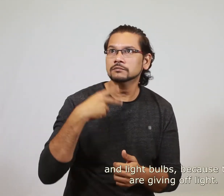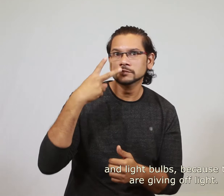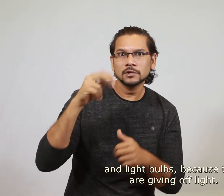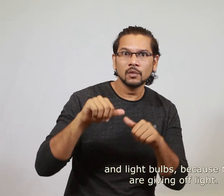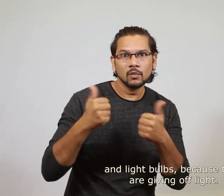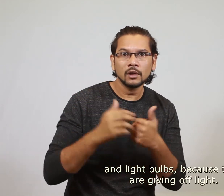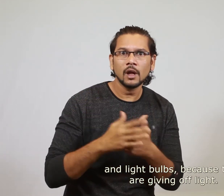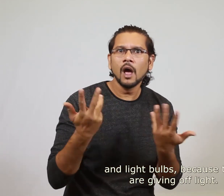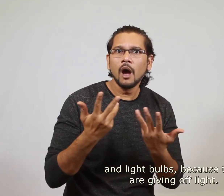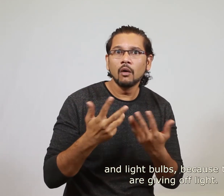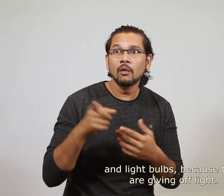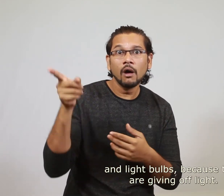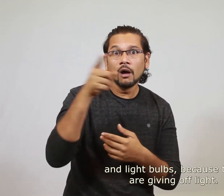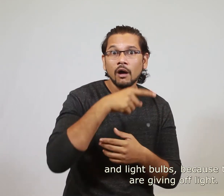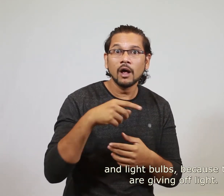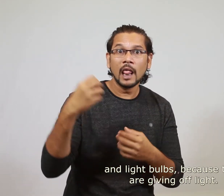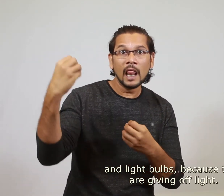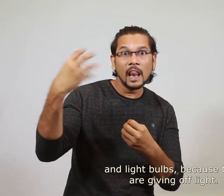and light bulbs because they are giving off light.